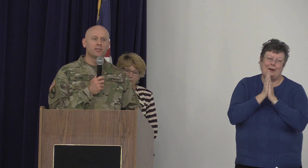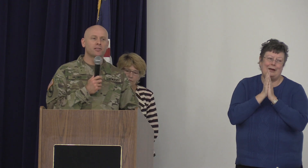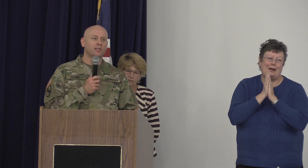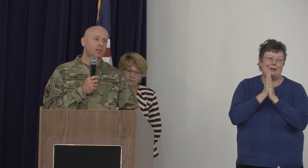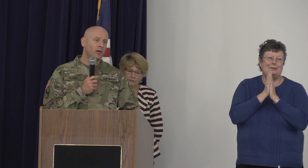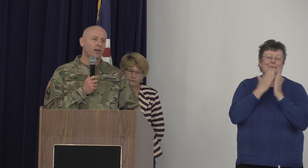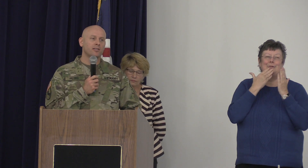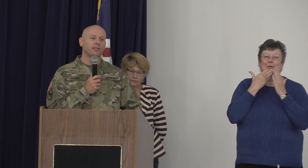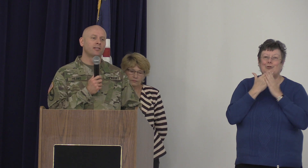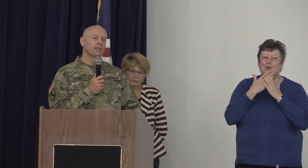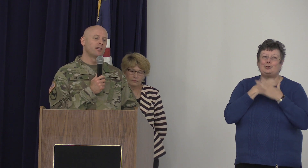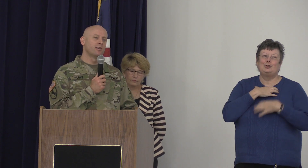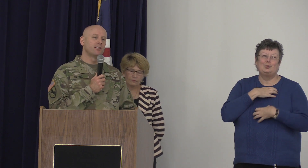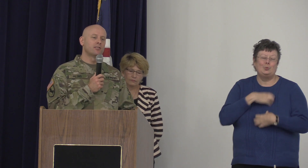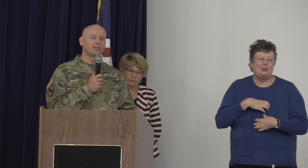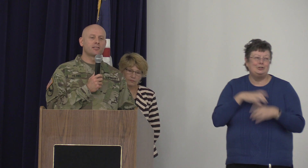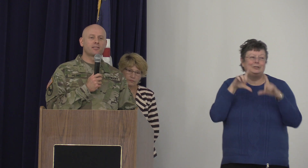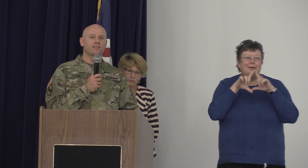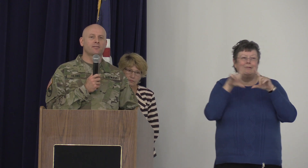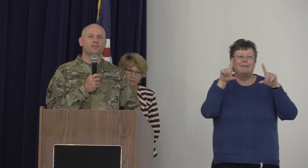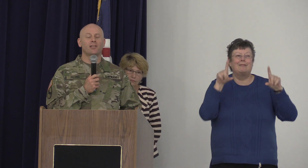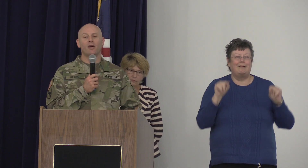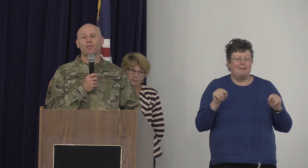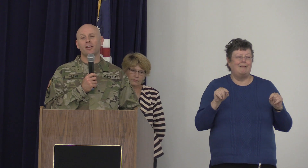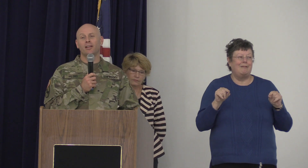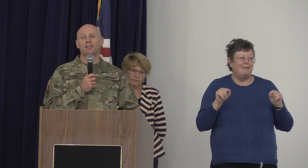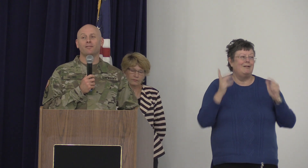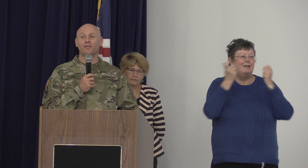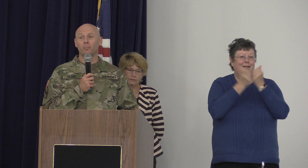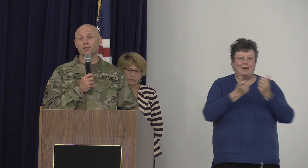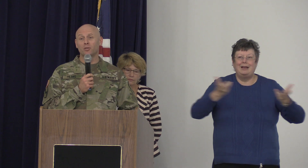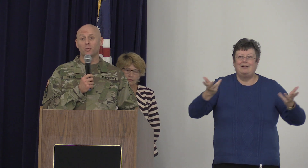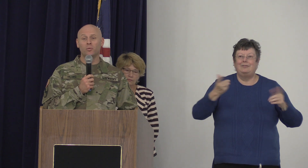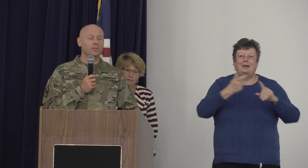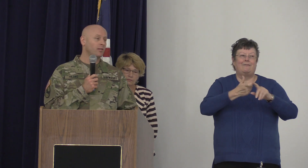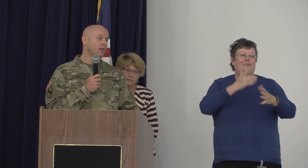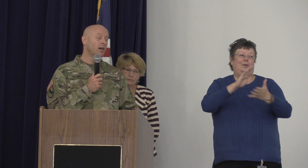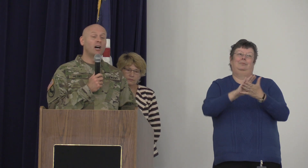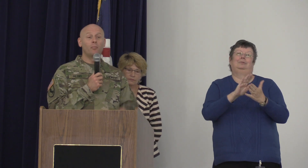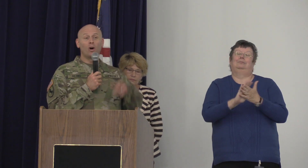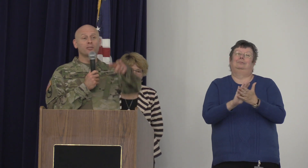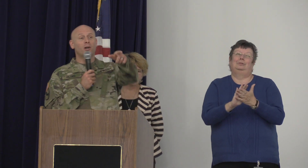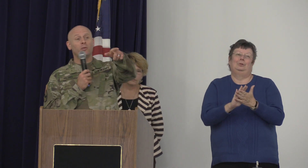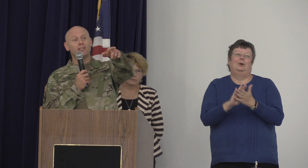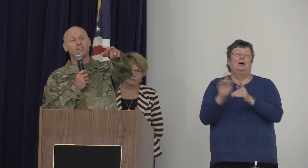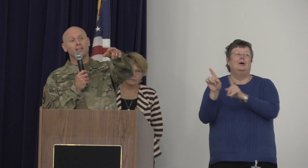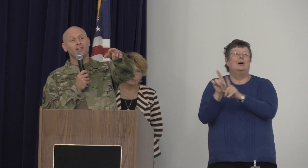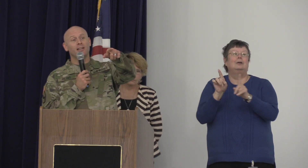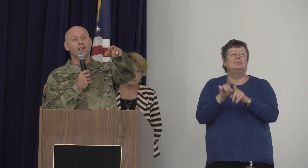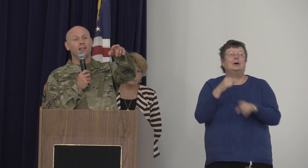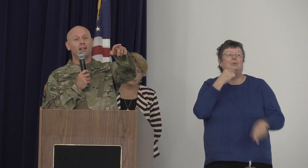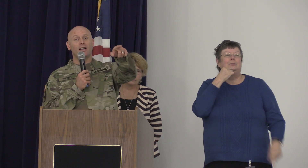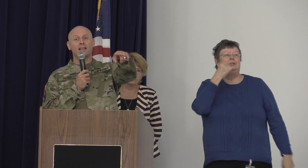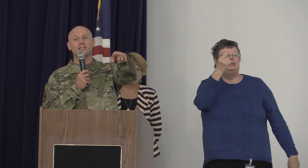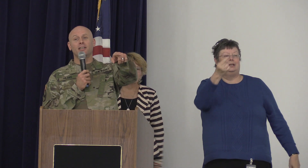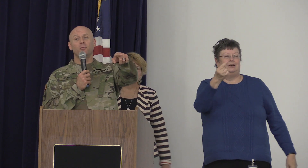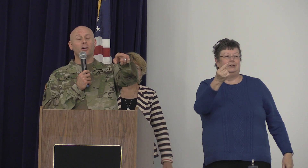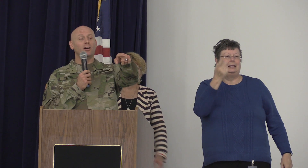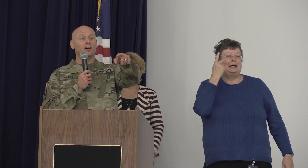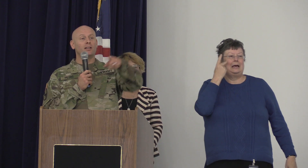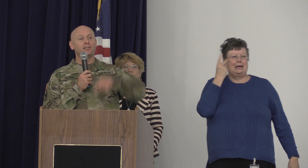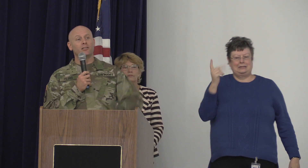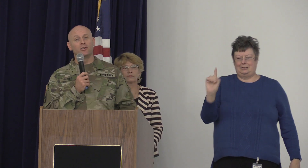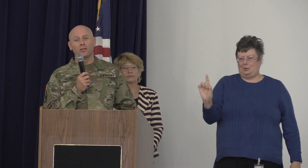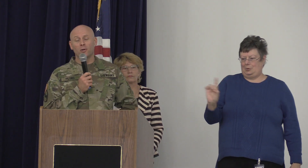well wishes and your cards and just everything from the school. Also, I wanted to say that I